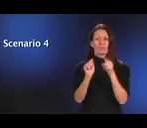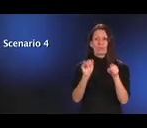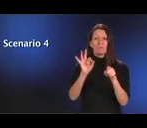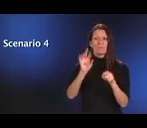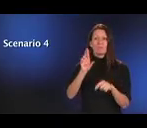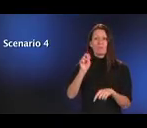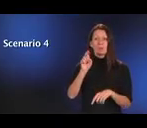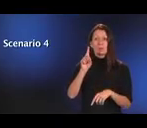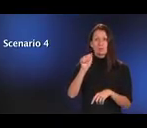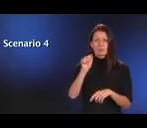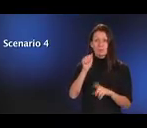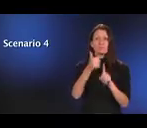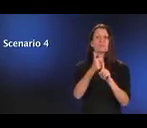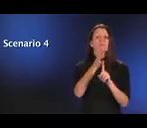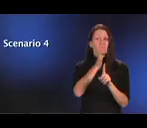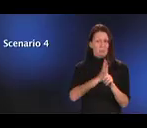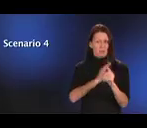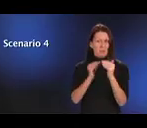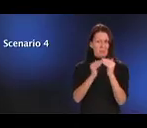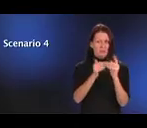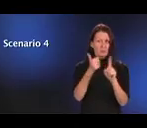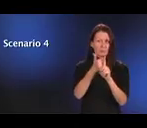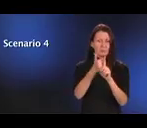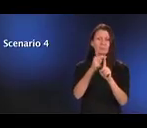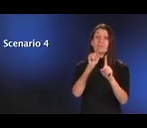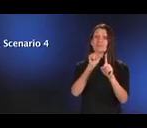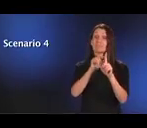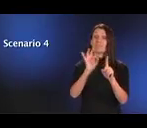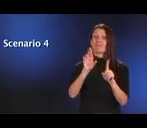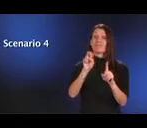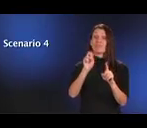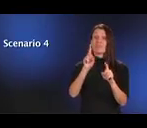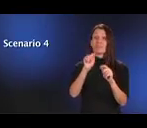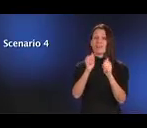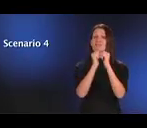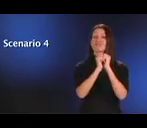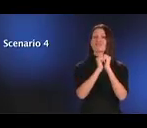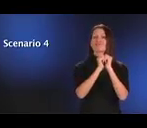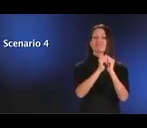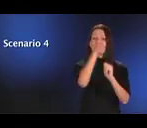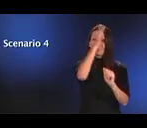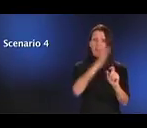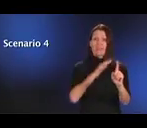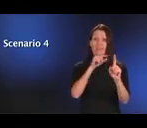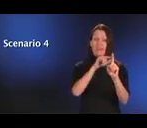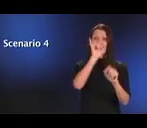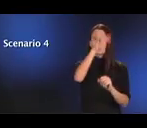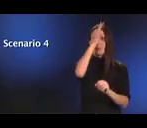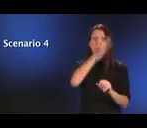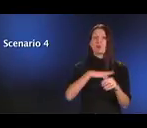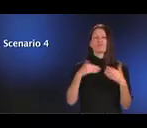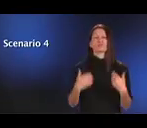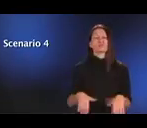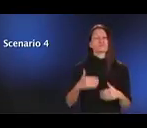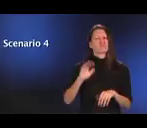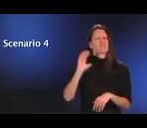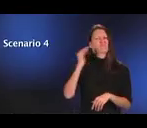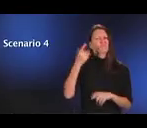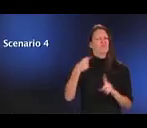Freda. Freda is in a relationship with a man who is probably physically abusing her and